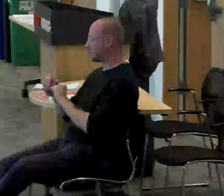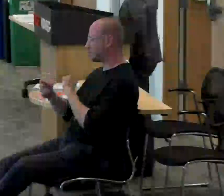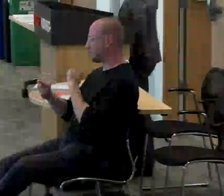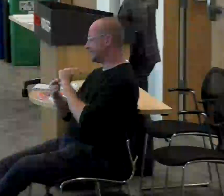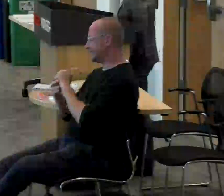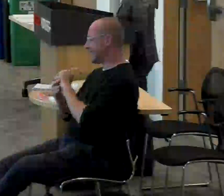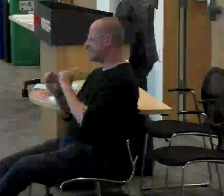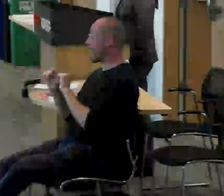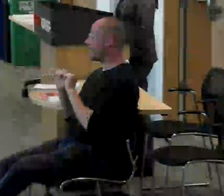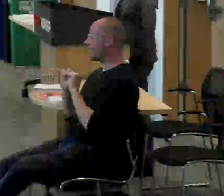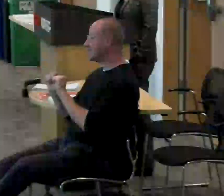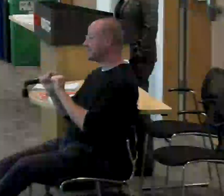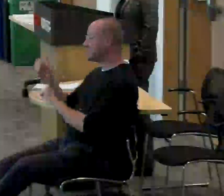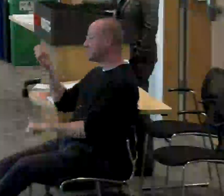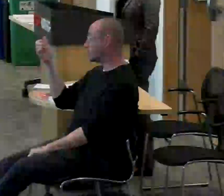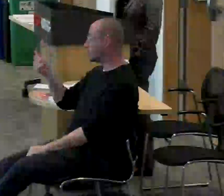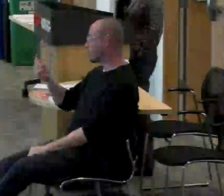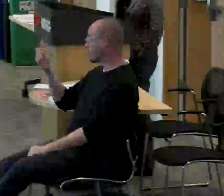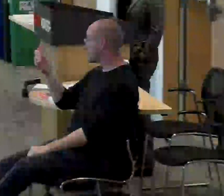Yeah.